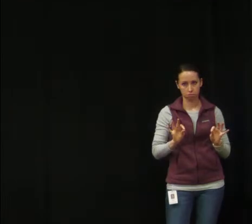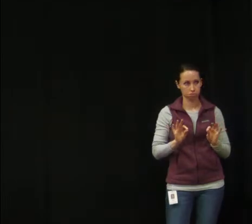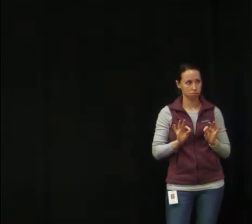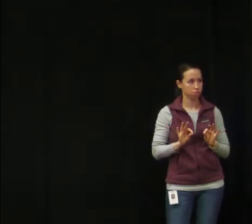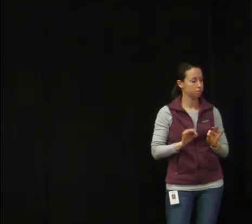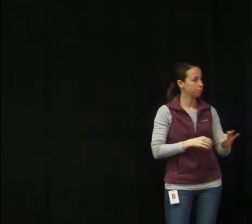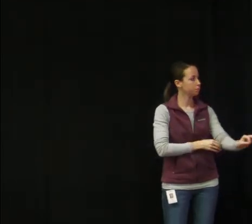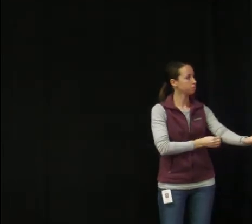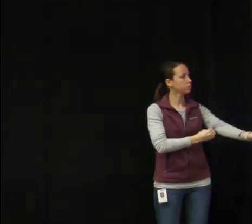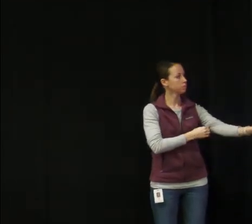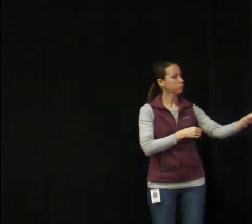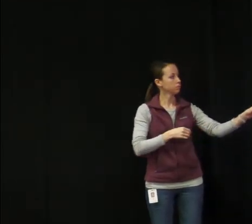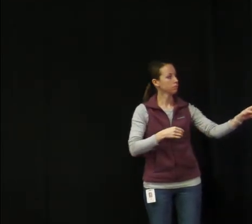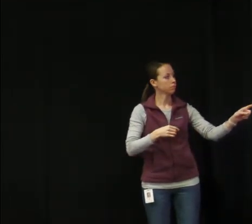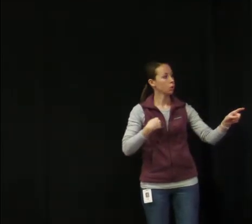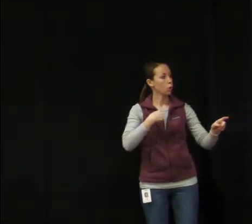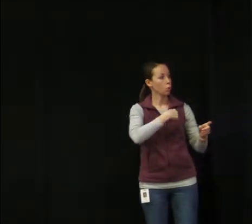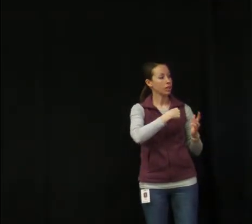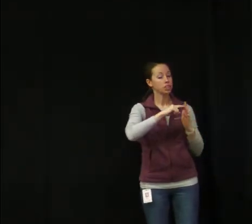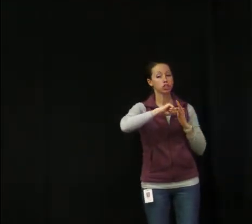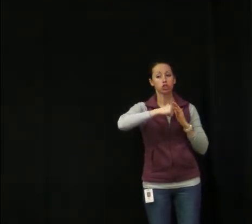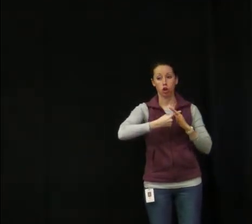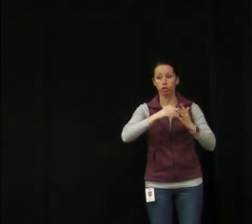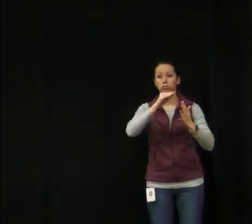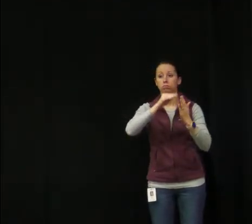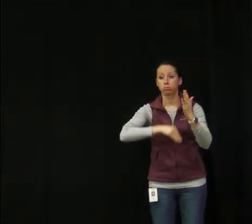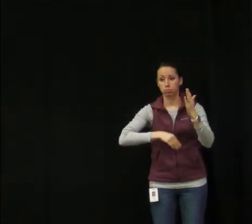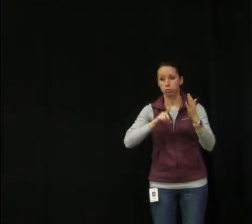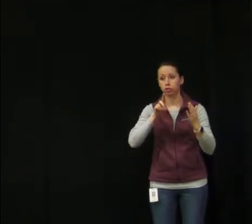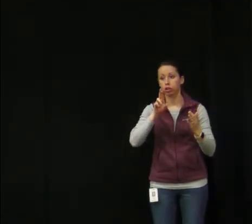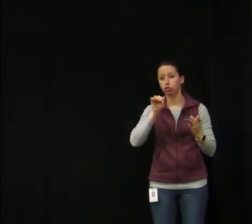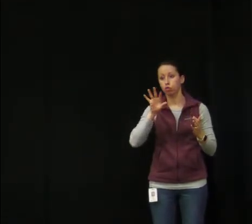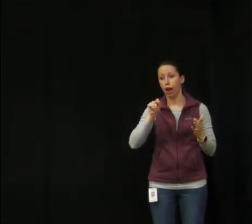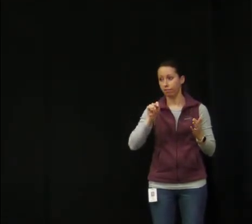So, As we start drafting the IEP,